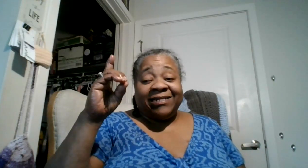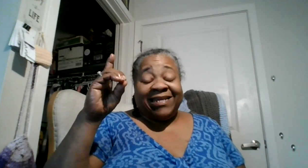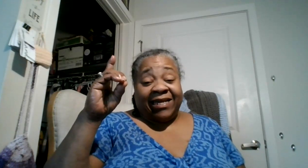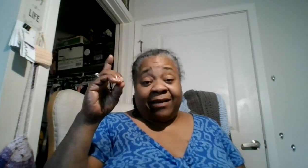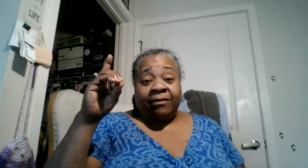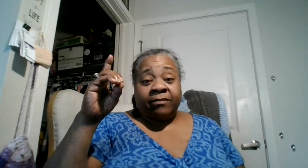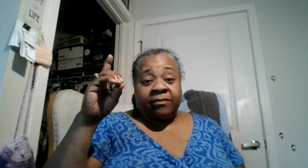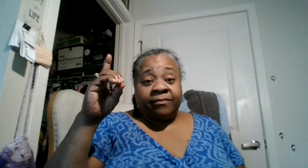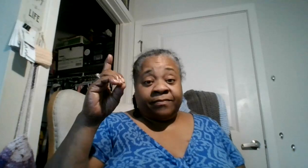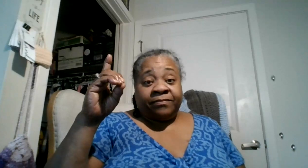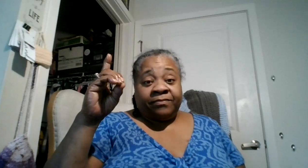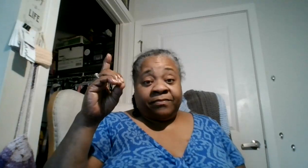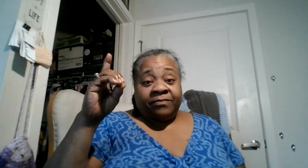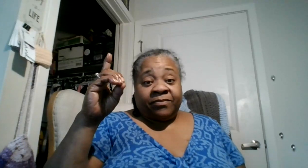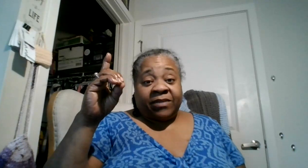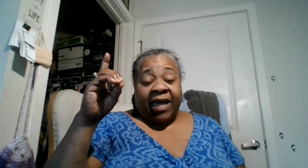D. Okay?